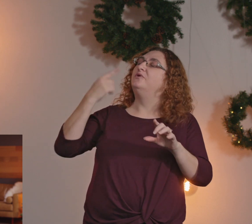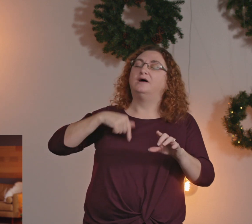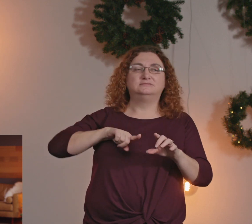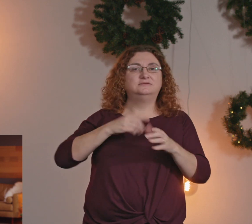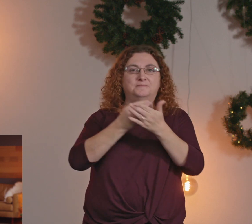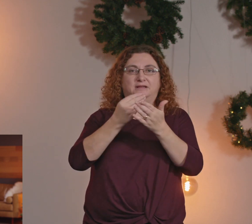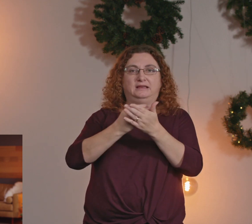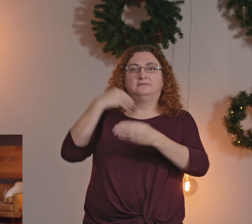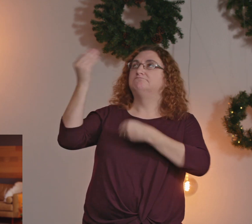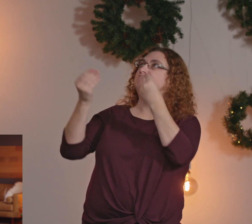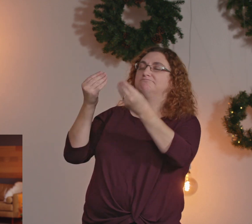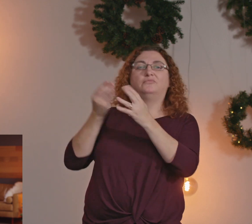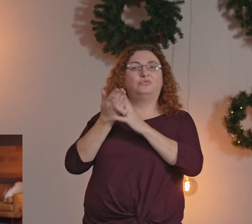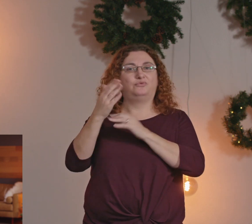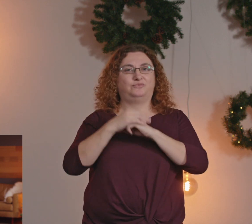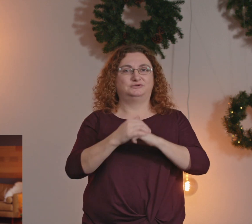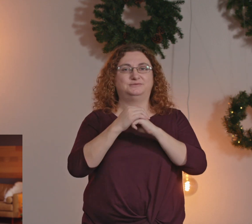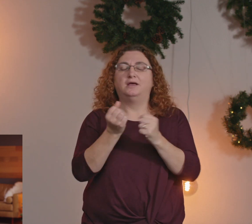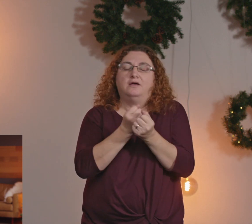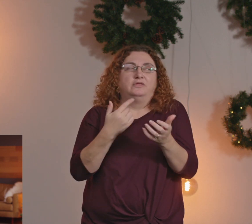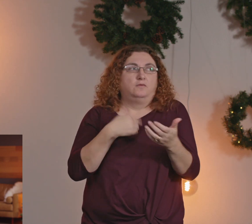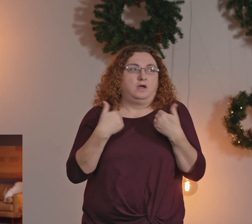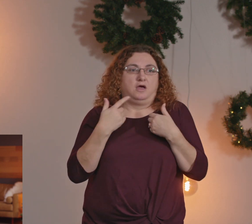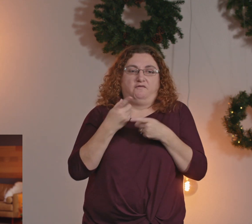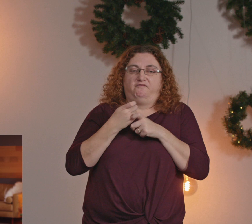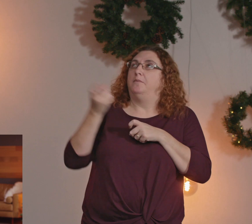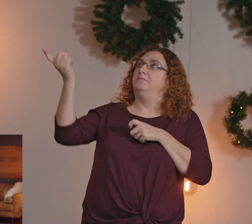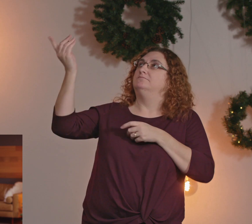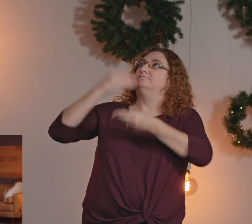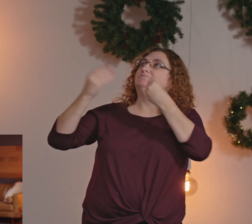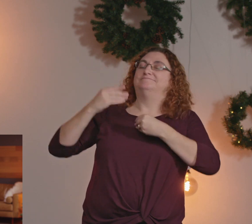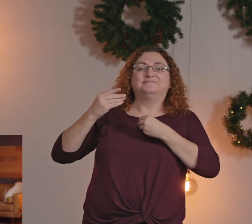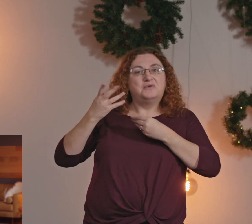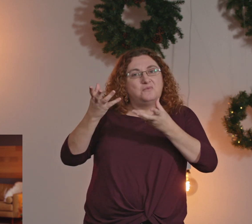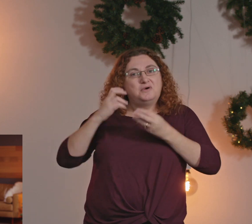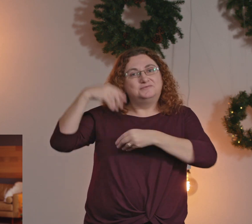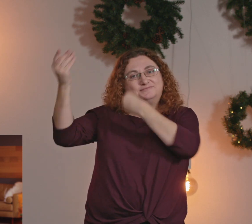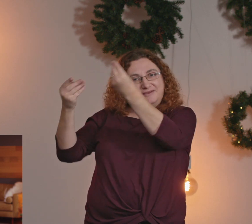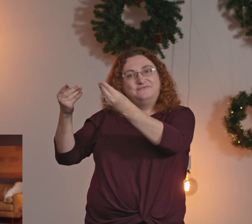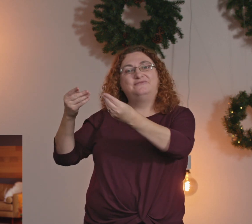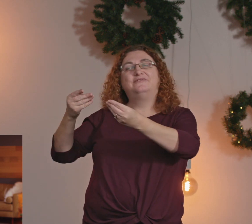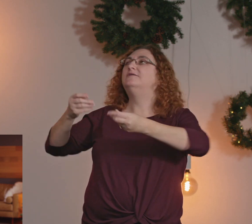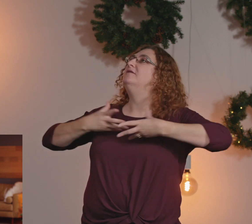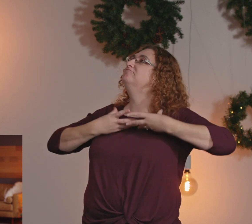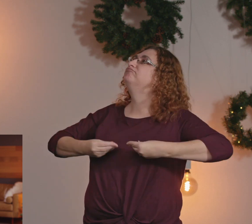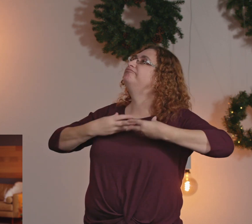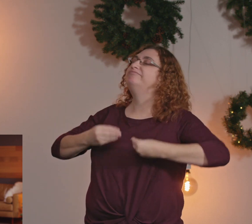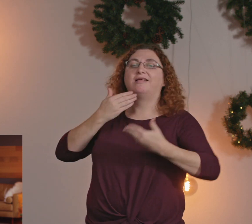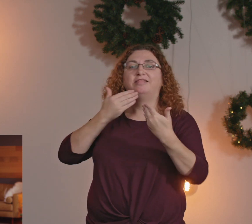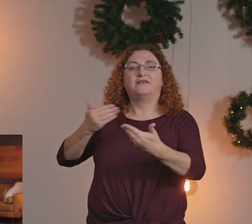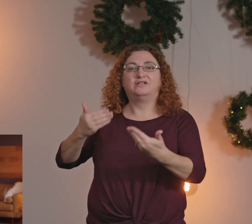money back to him in worship. Everything that we have is from God, and so we want to give generously and thankfully. If you're new